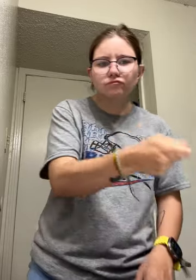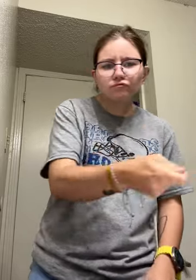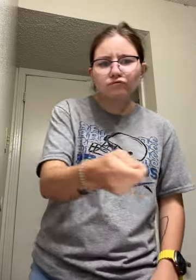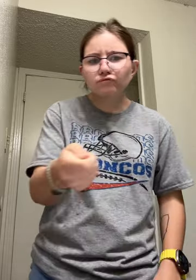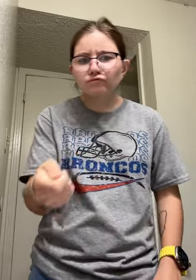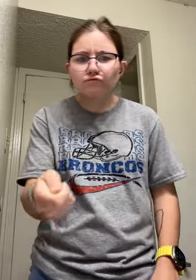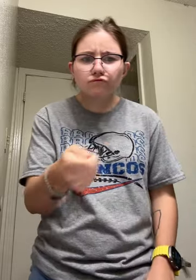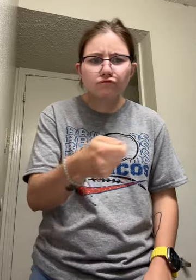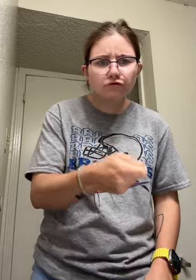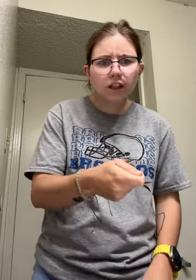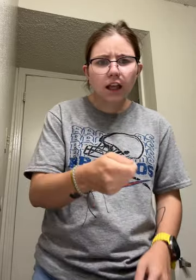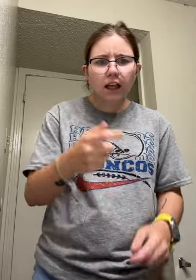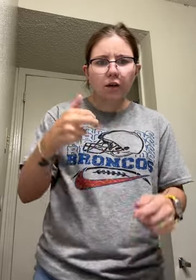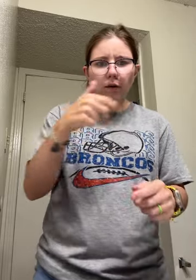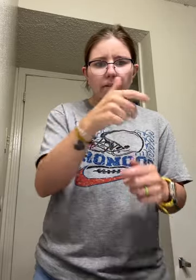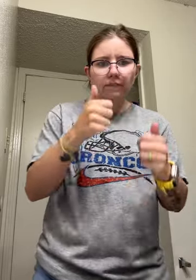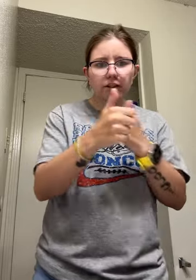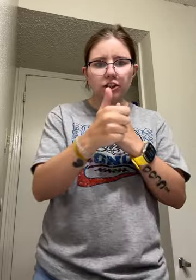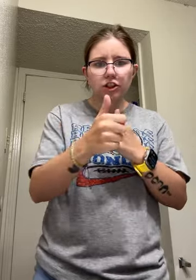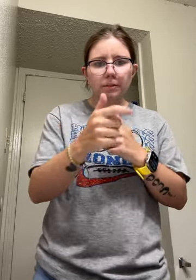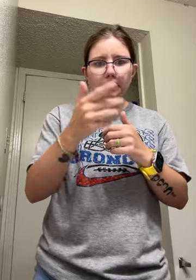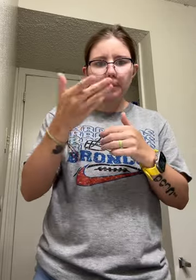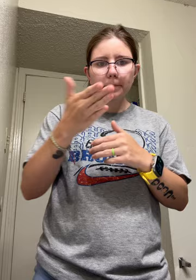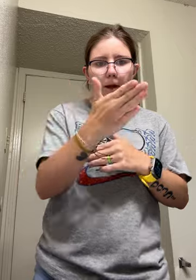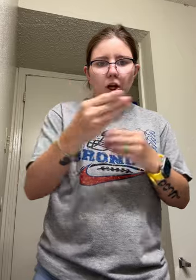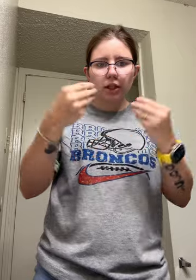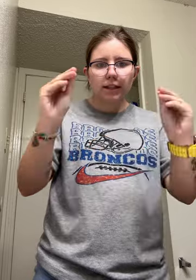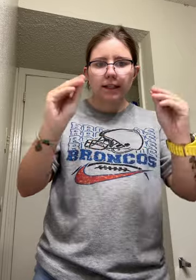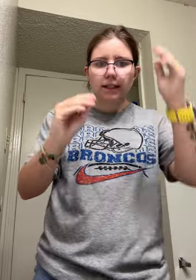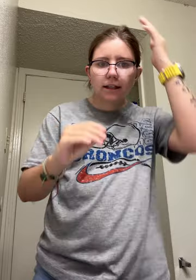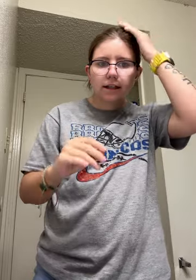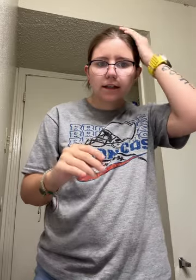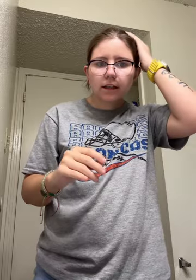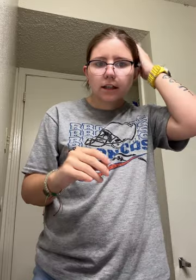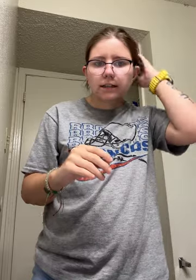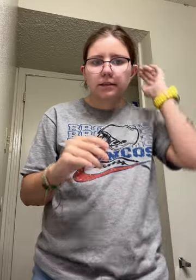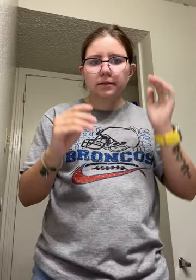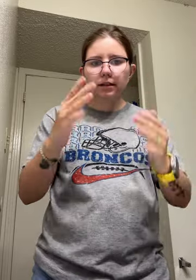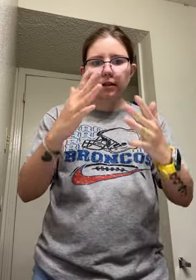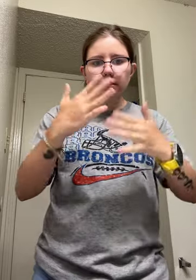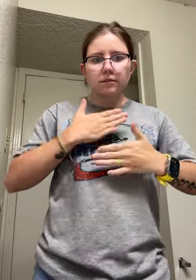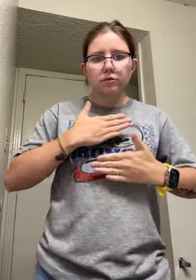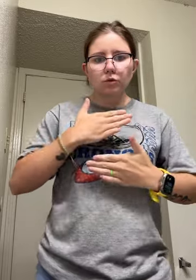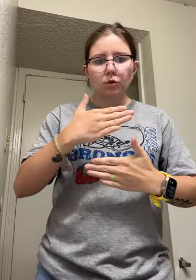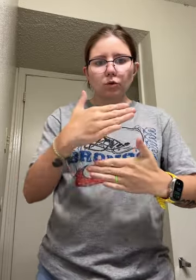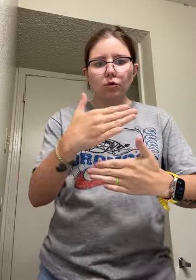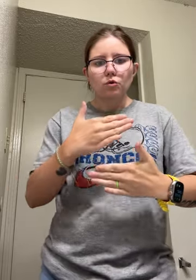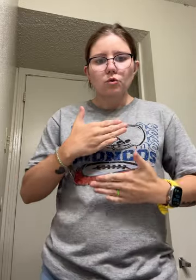Hey, he walked past this fish market, you know what saying? He stopped, he took a deep breath, he said...